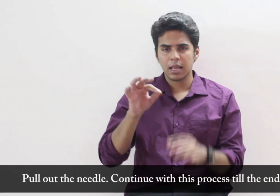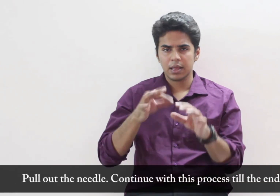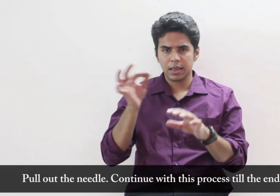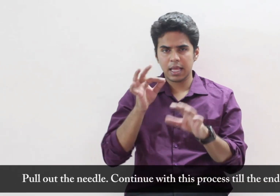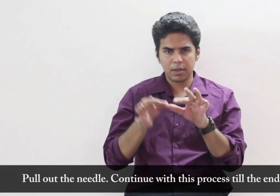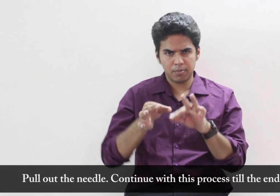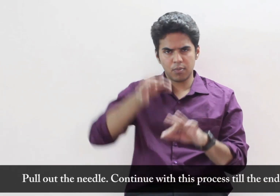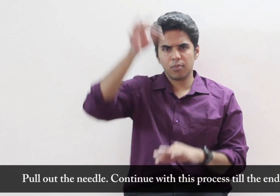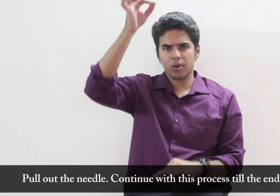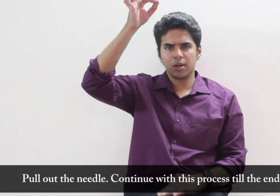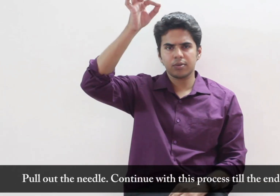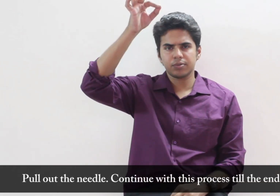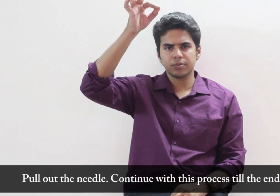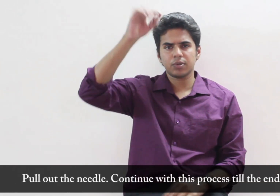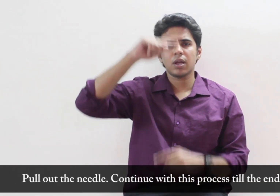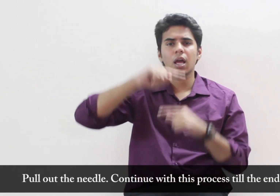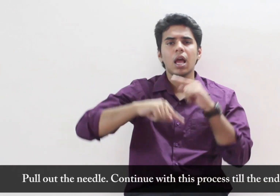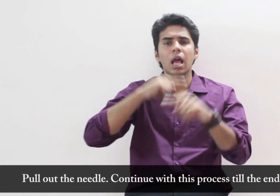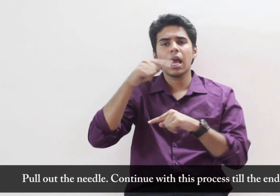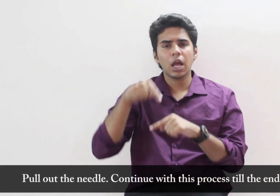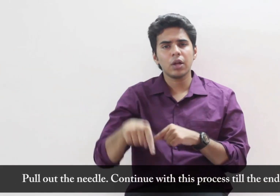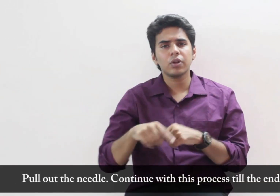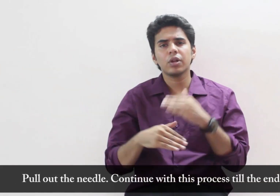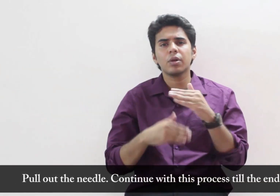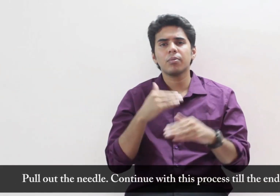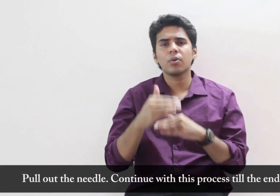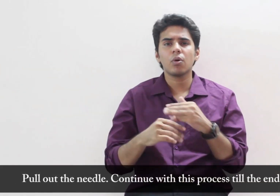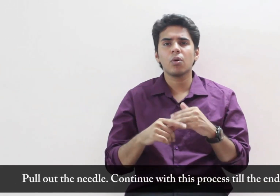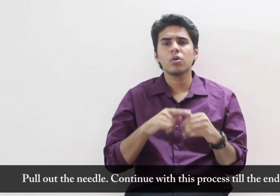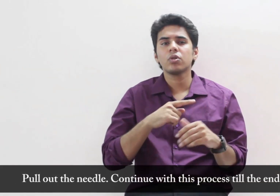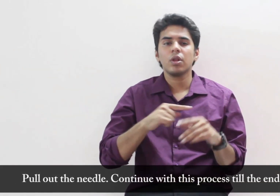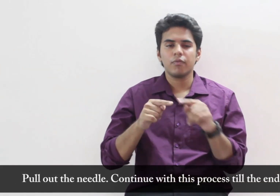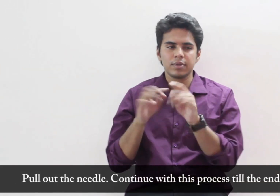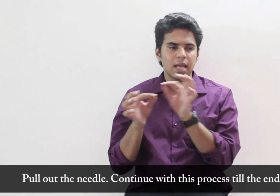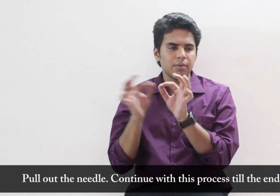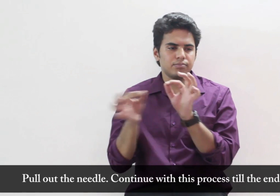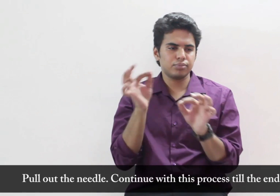Pull out the needle, continue with this process till the end of the line.